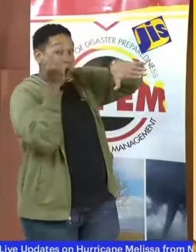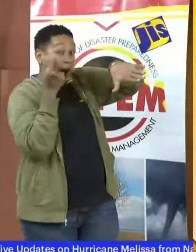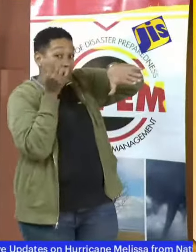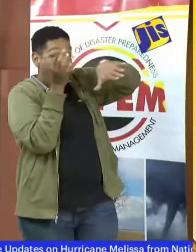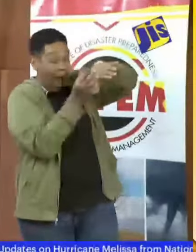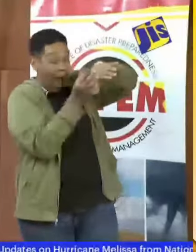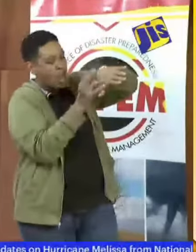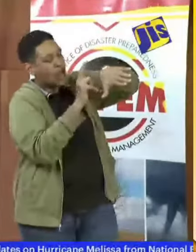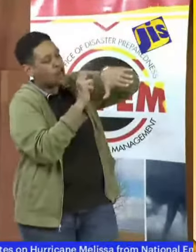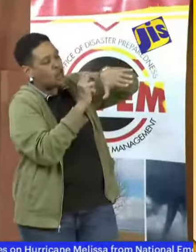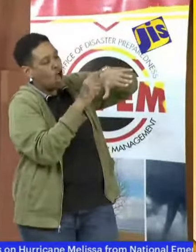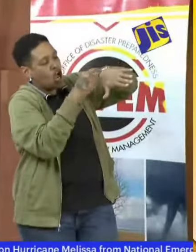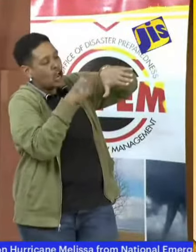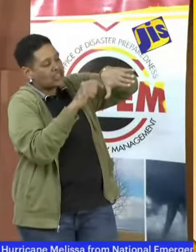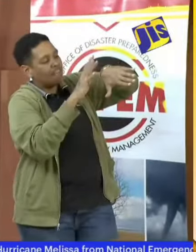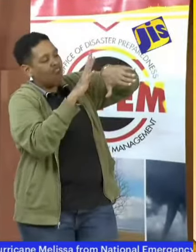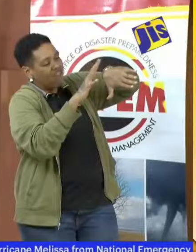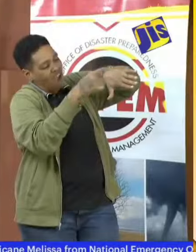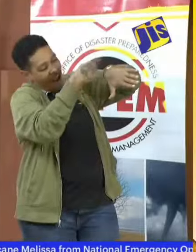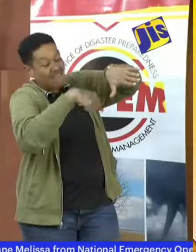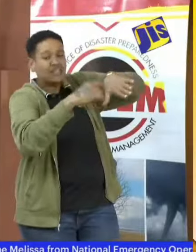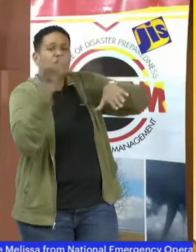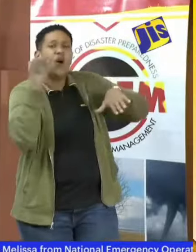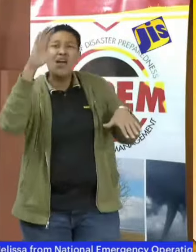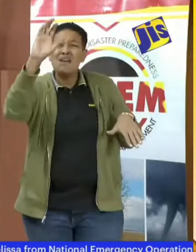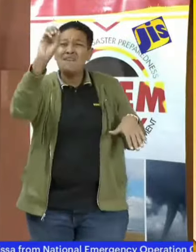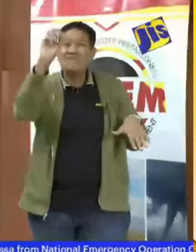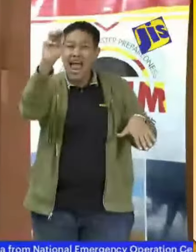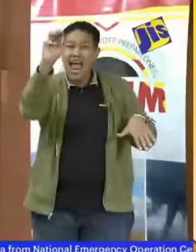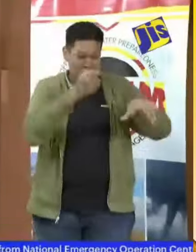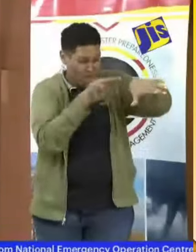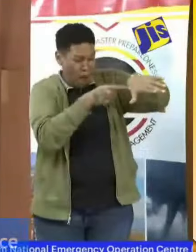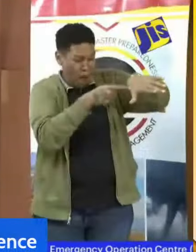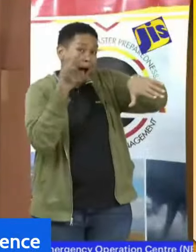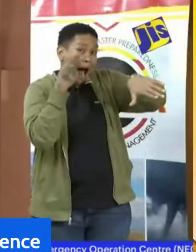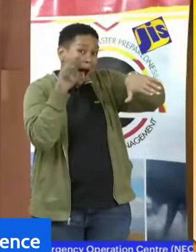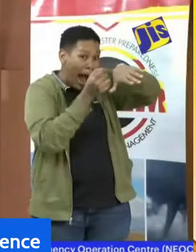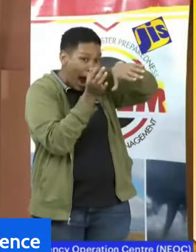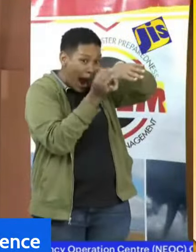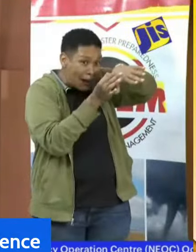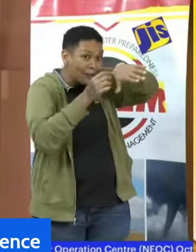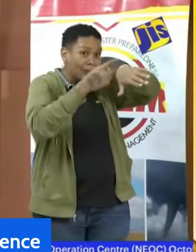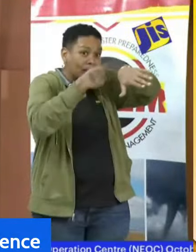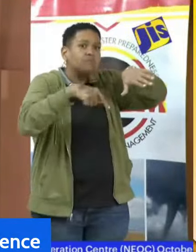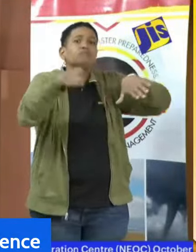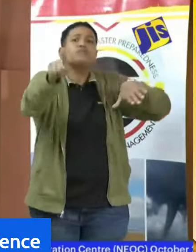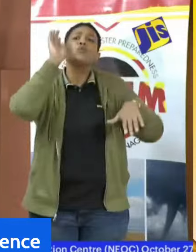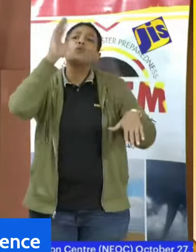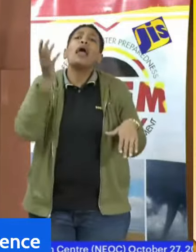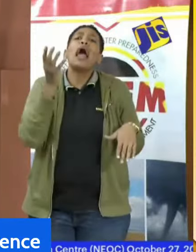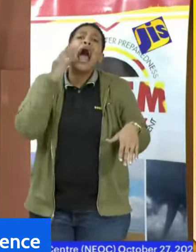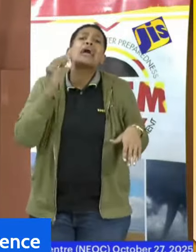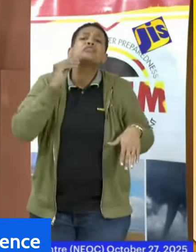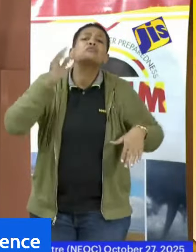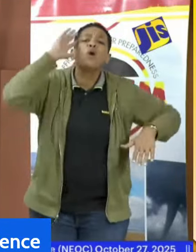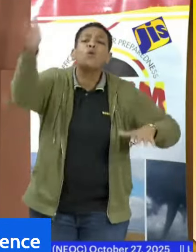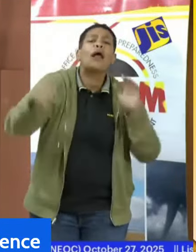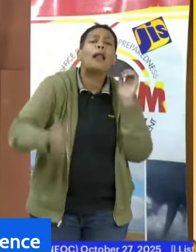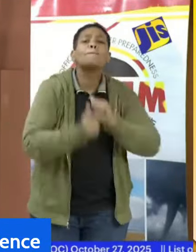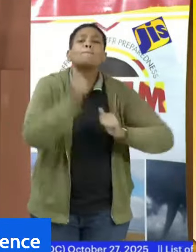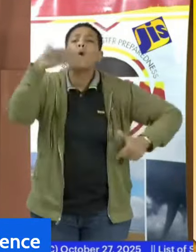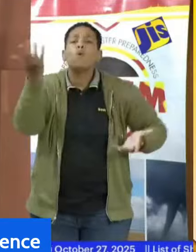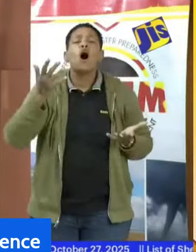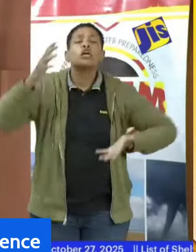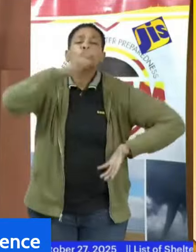you're outside of, say, 50 kilometers from that center as it moves, your experience is going to be mostly